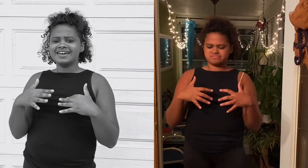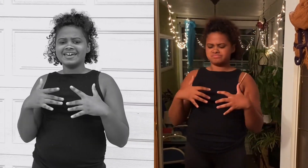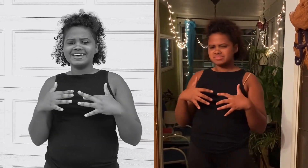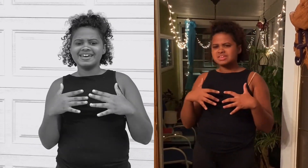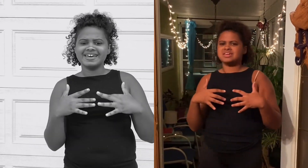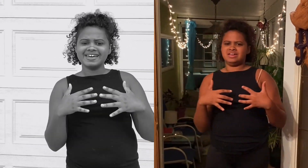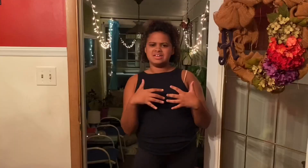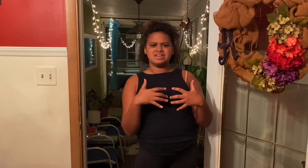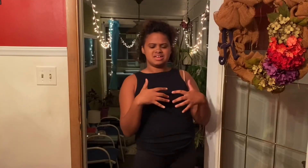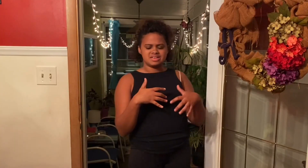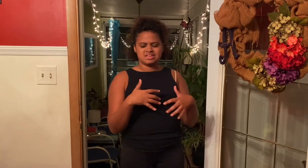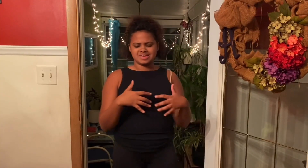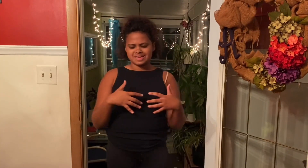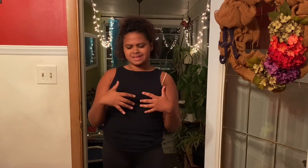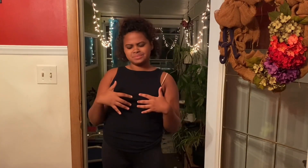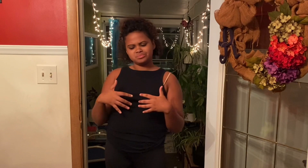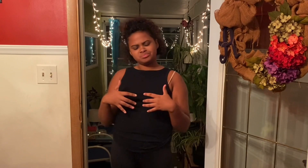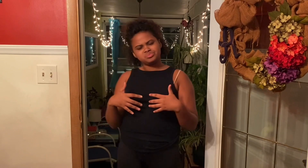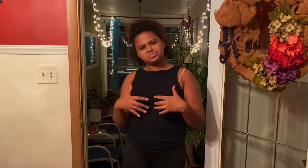I'm